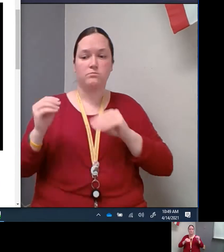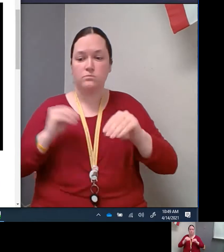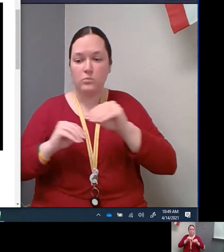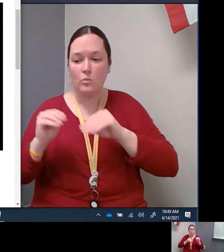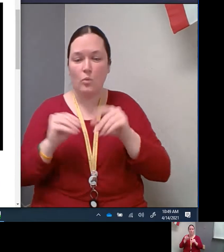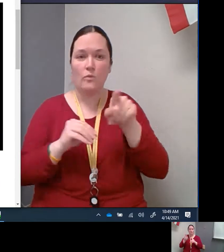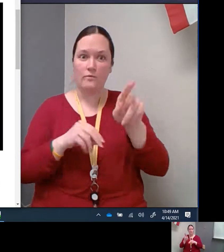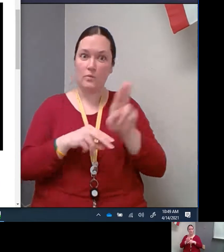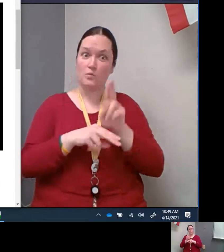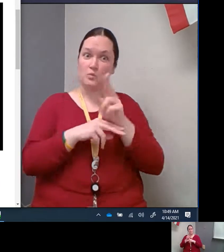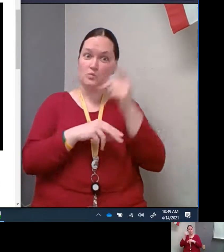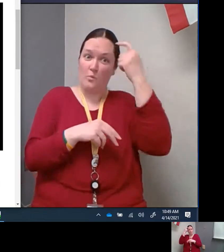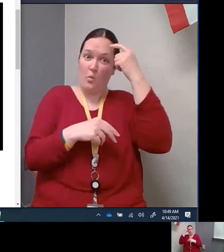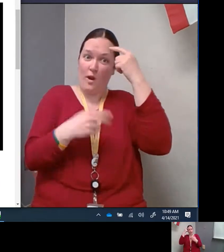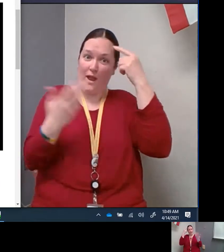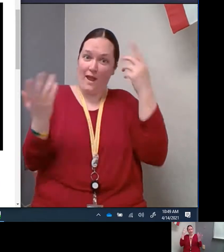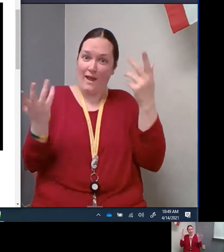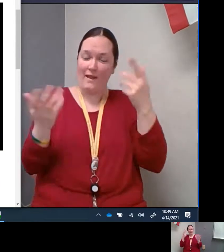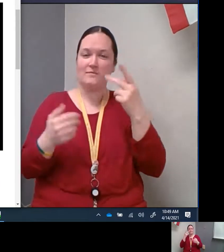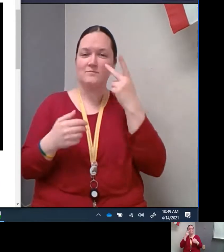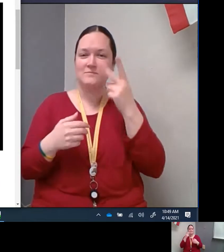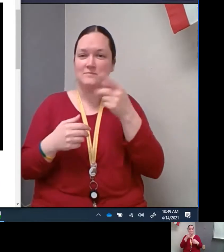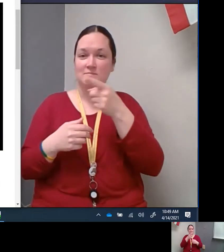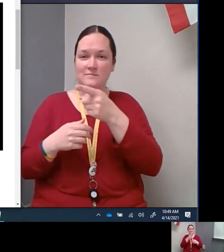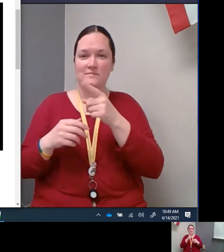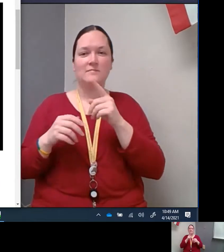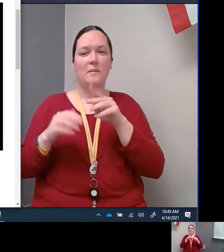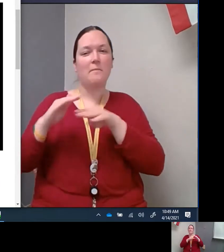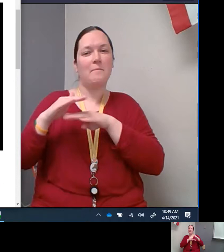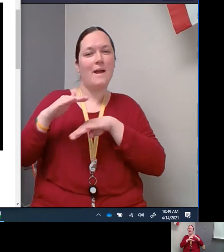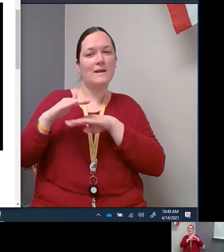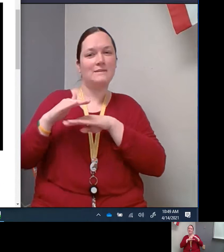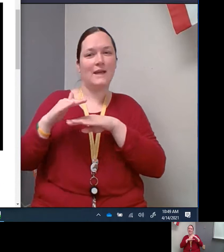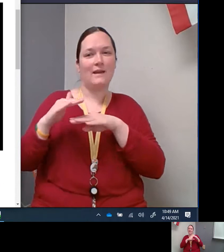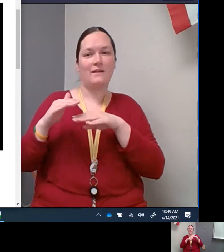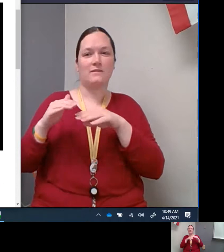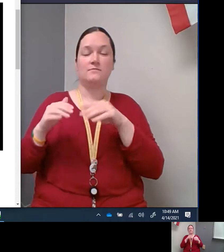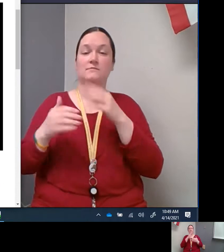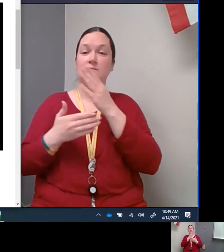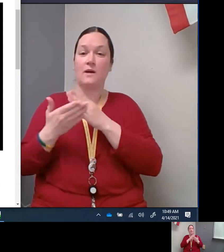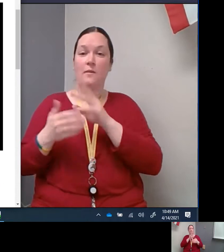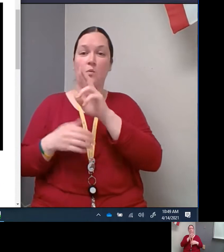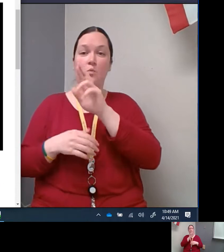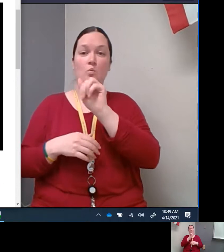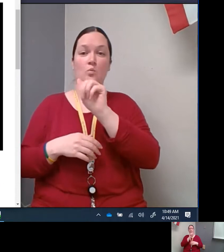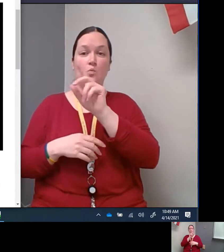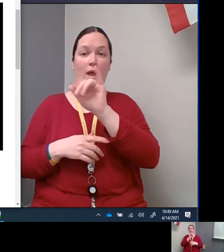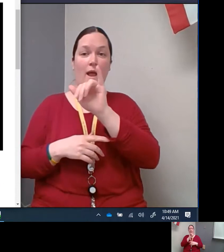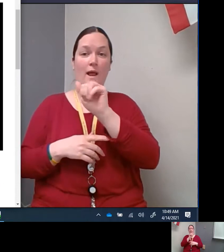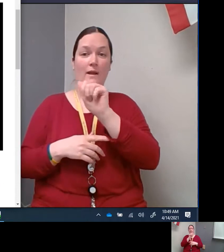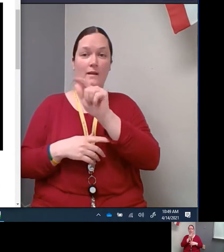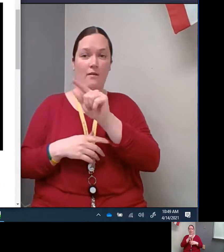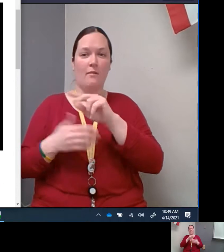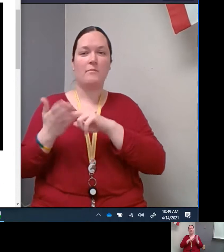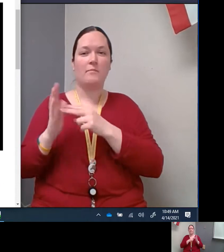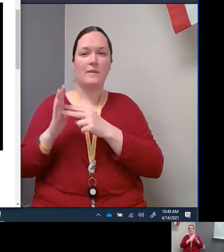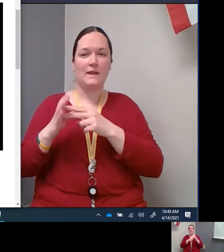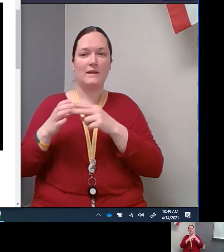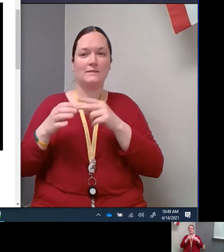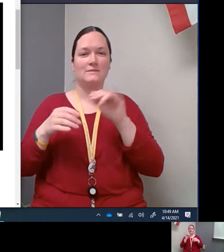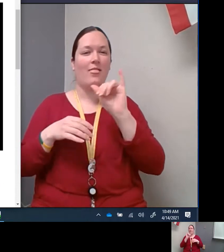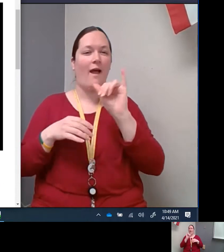use a brain. And so if we look at the two basic body plans of animals, some are radially symmetrical, in other words, they're built around